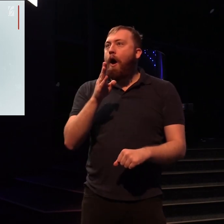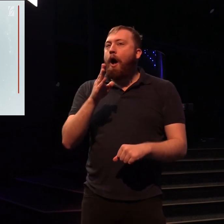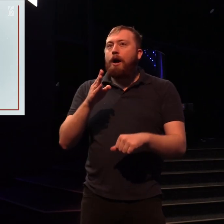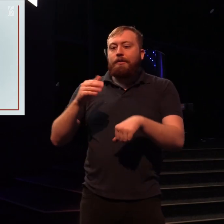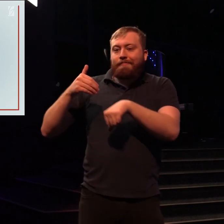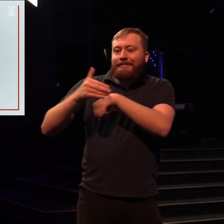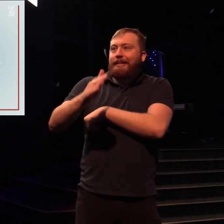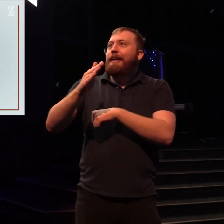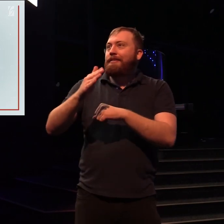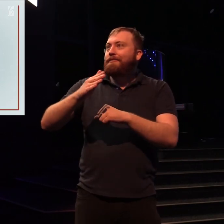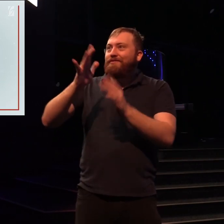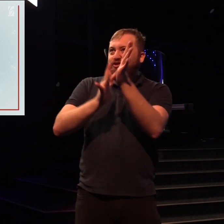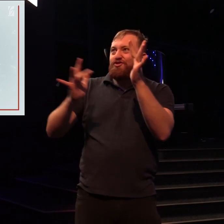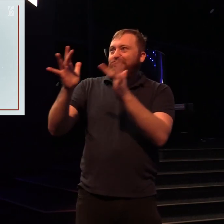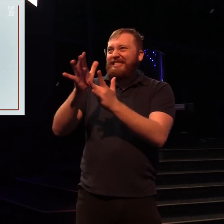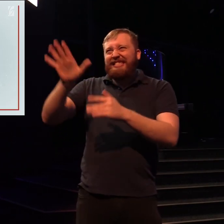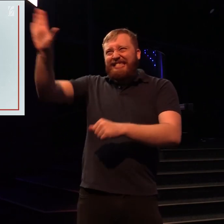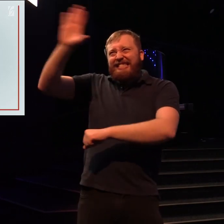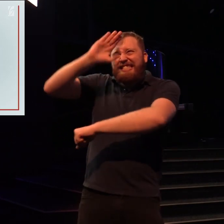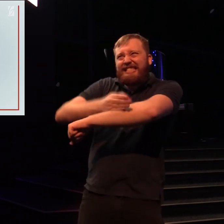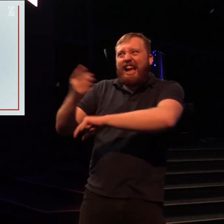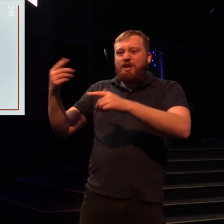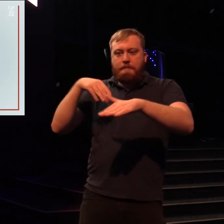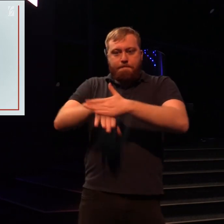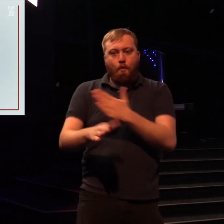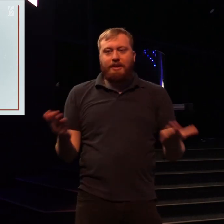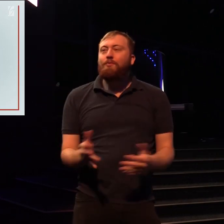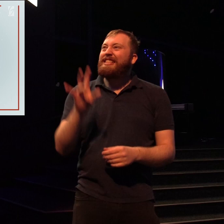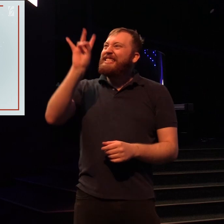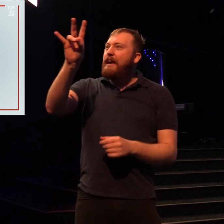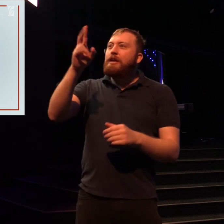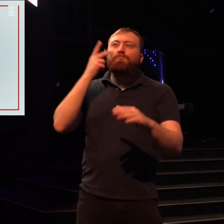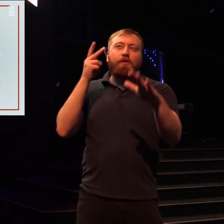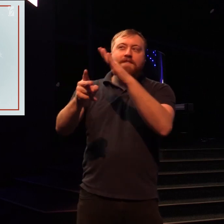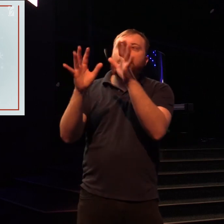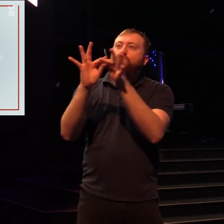with 7 unique prophetic words that still speak to us today.